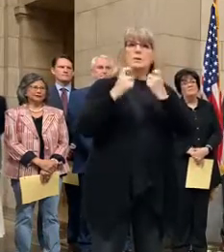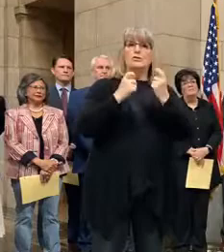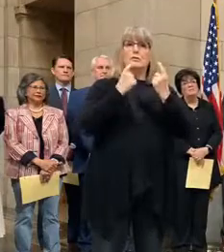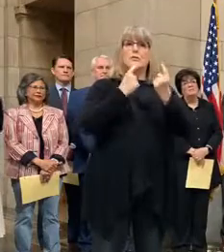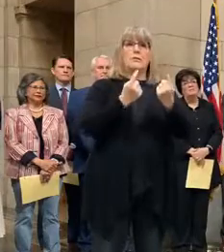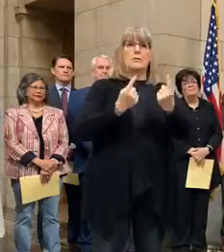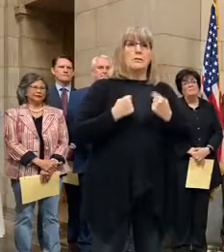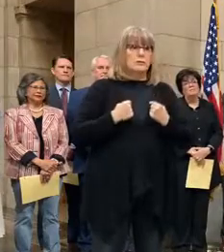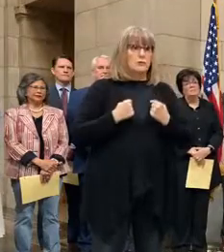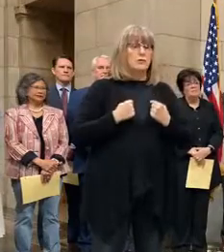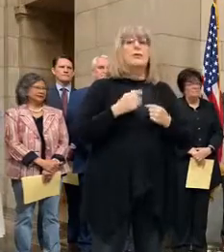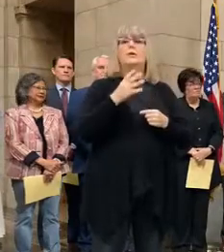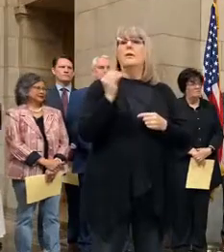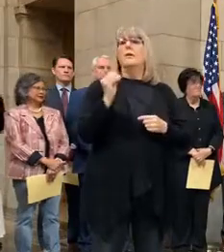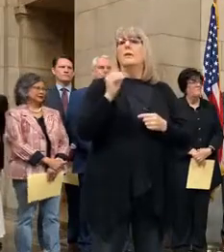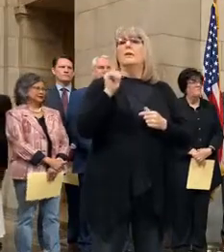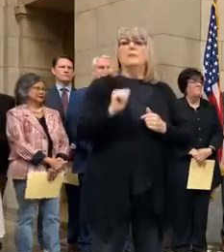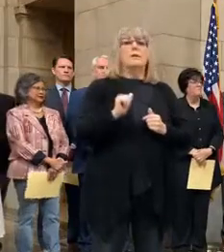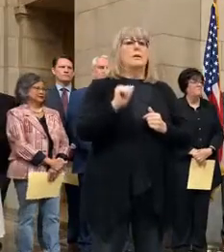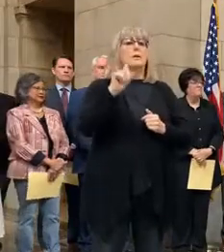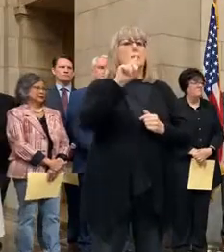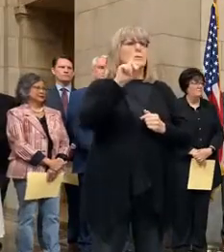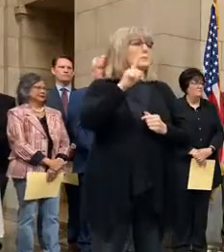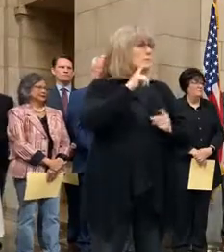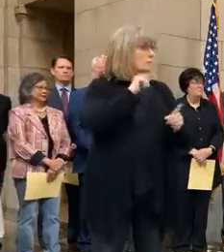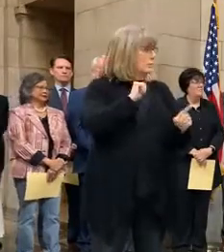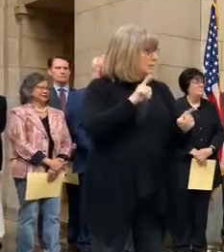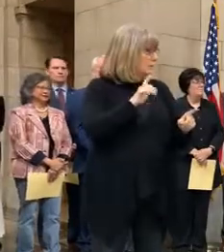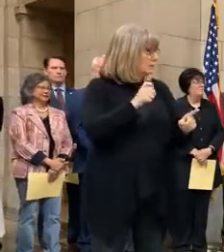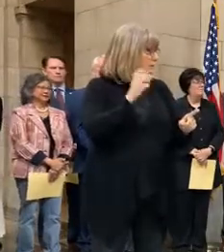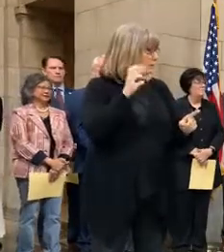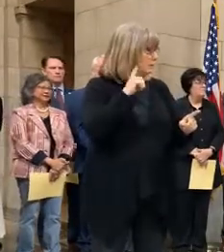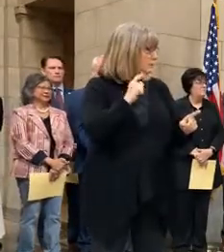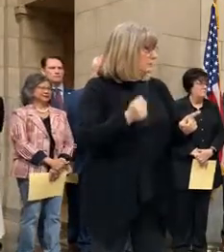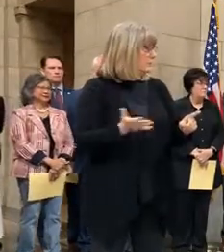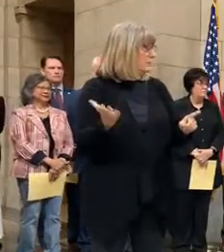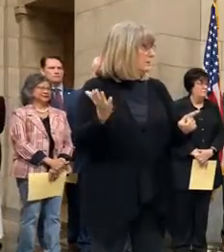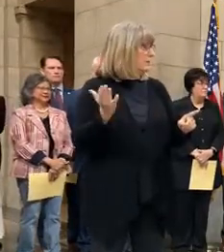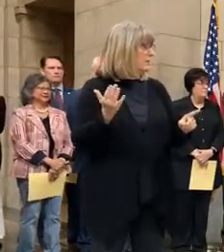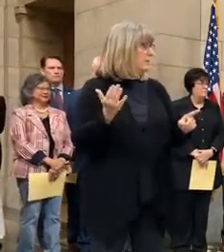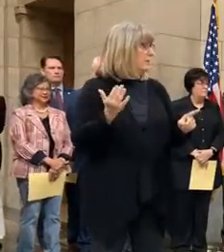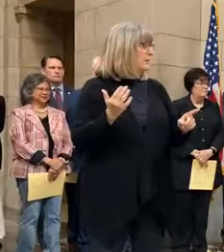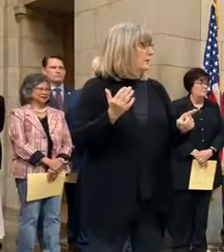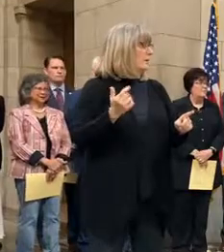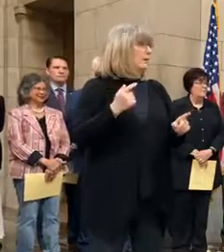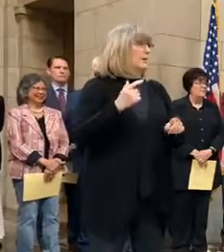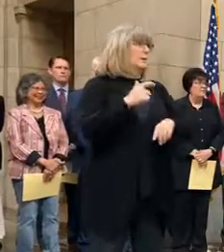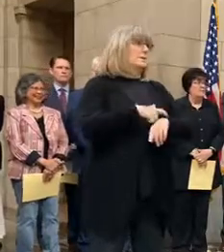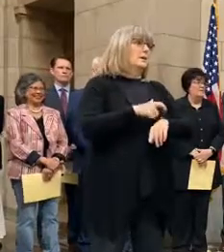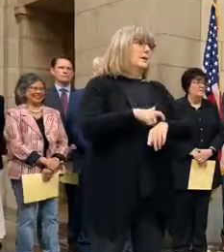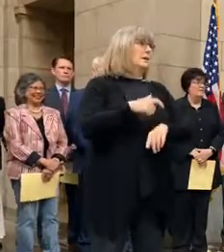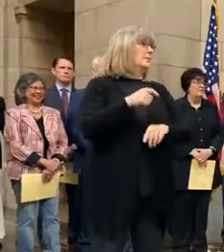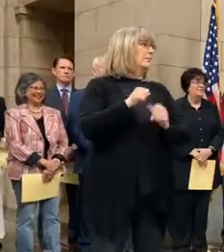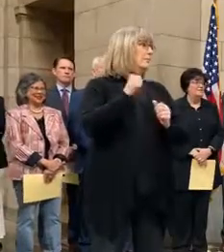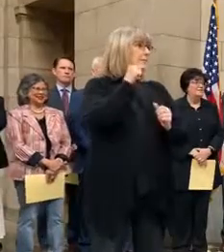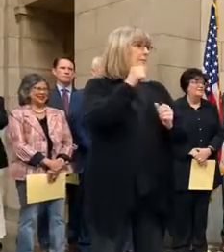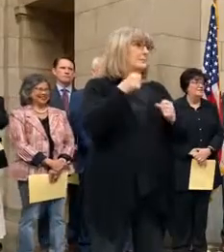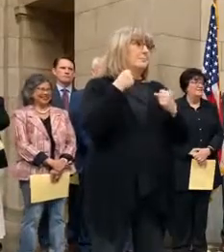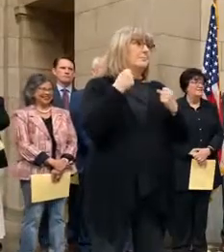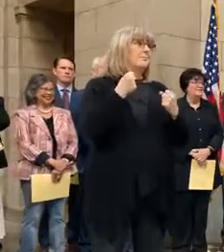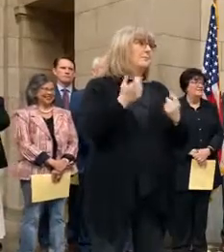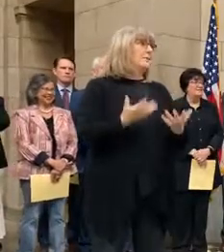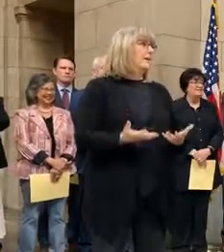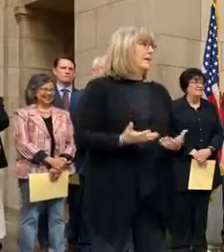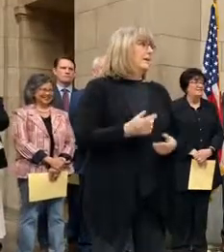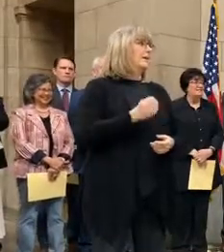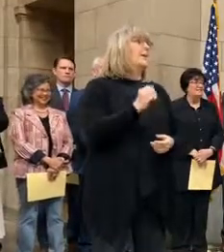and answers, and certainly you can direct the questions. I'm sorry, Alex, you're looking at me for something? Probably have time for one question. But we don't have time for a lot of questions. We can take a couple.